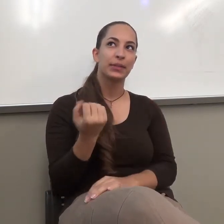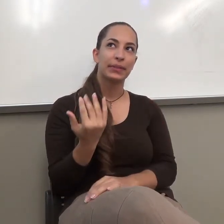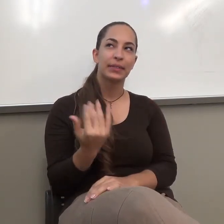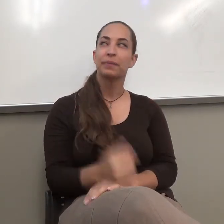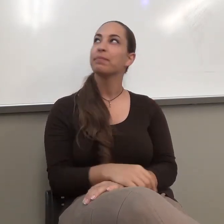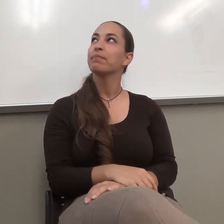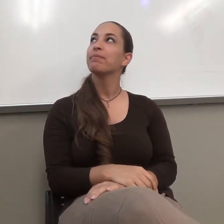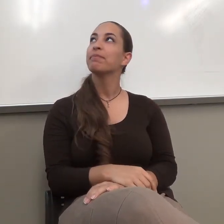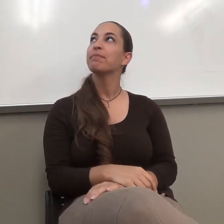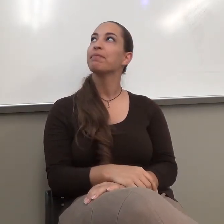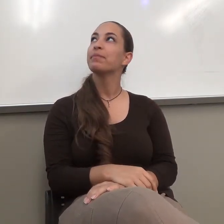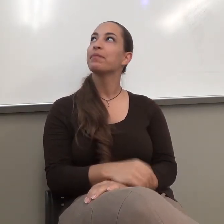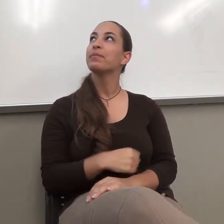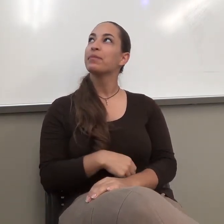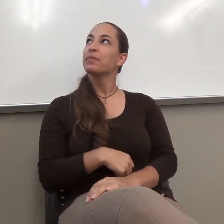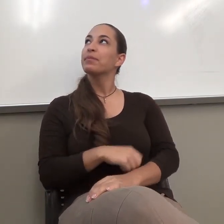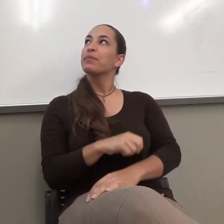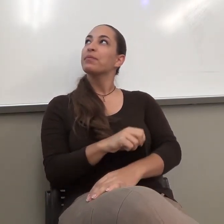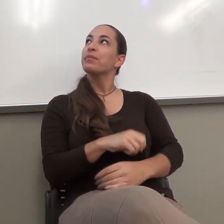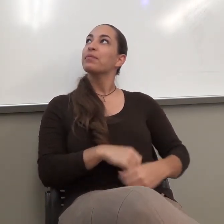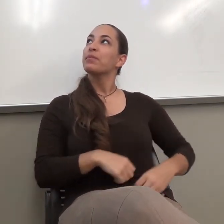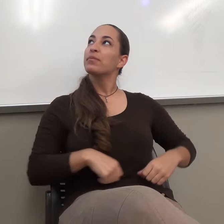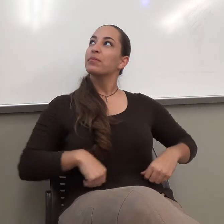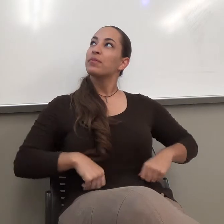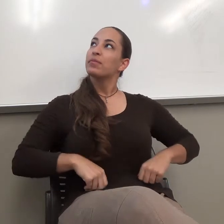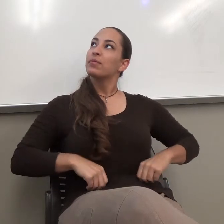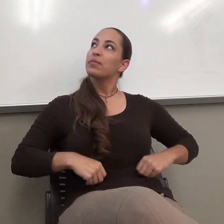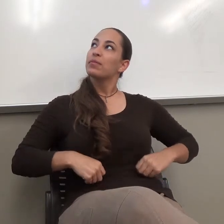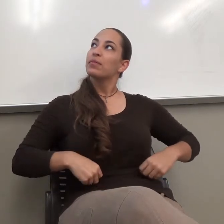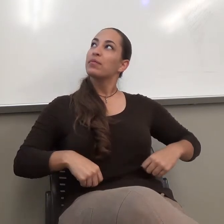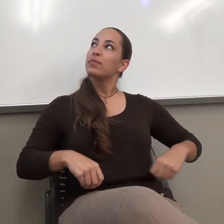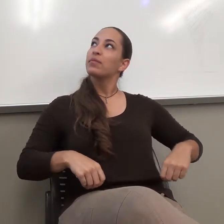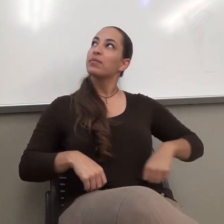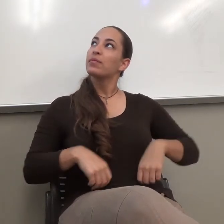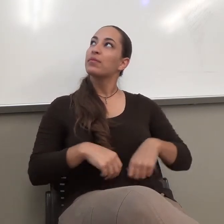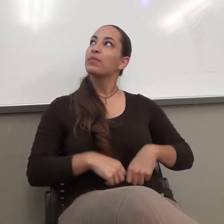I'll just type it here. This sentence doesn't matter. So remember, we